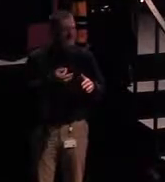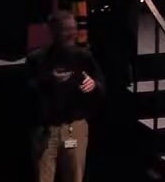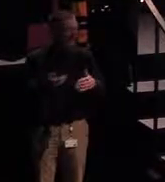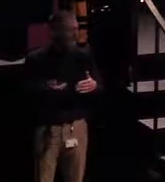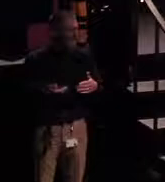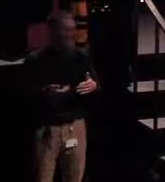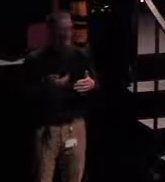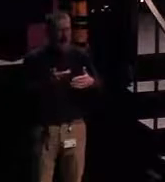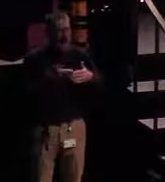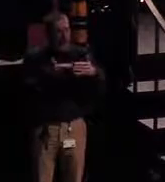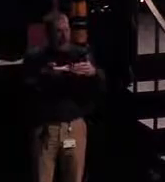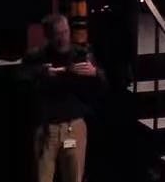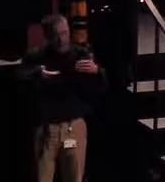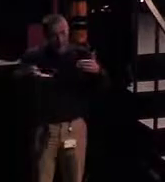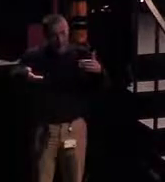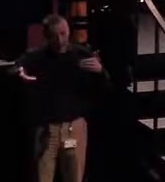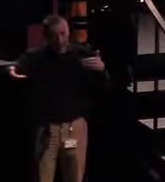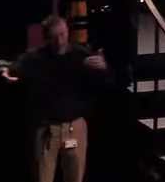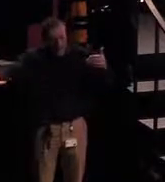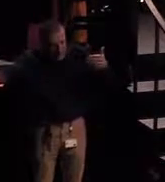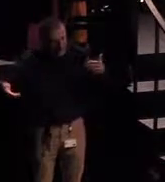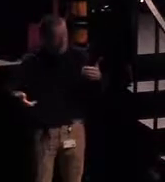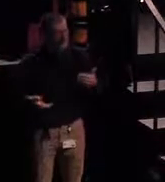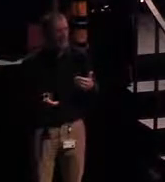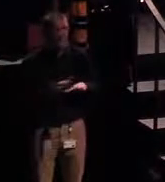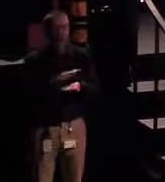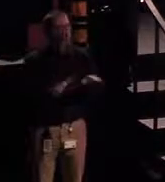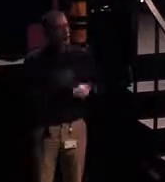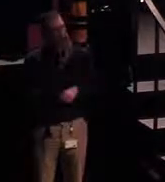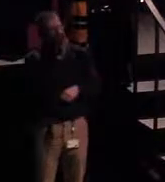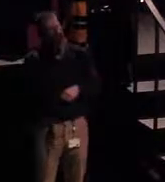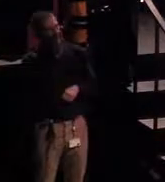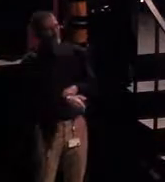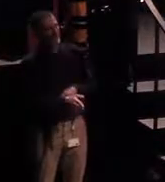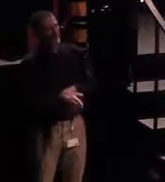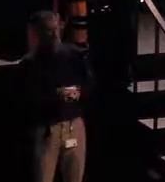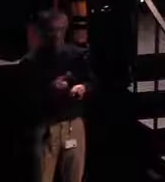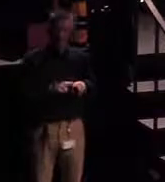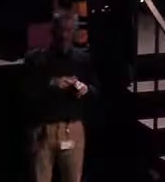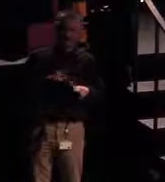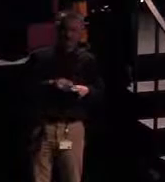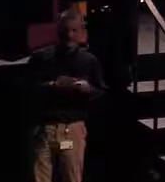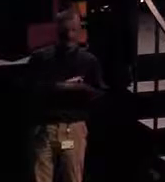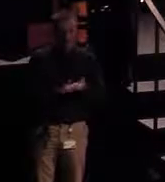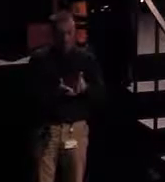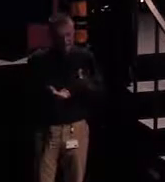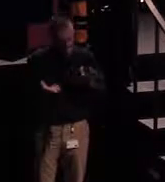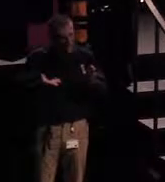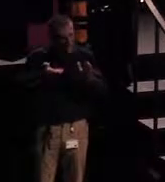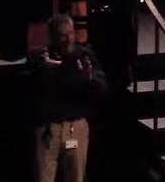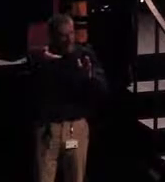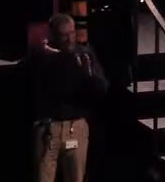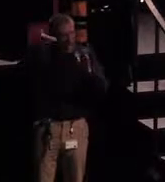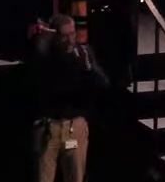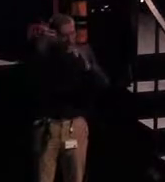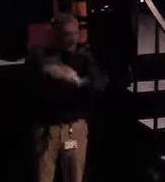like doing lots of stuff around something. So rather than just getting to the point and doing it, faff is all of the fuss around